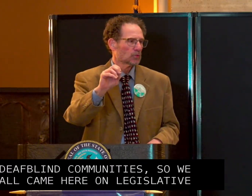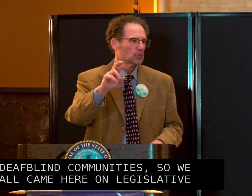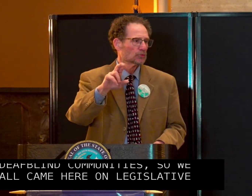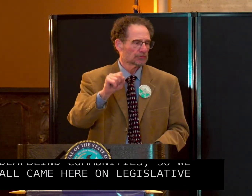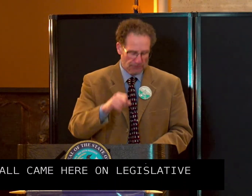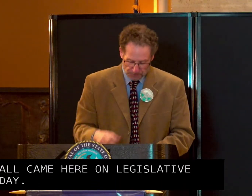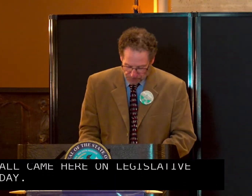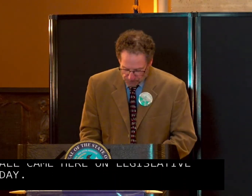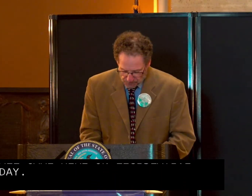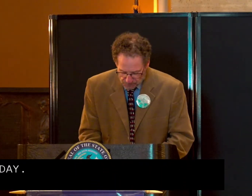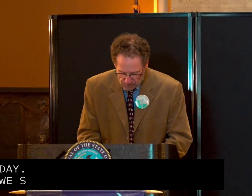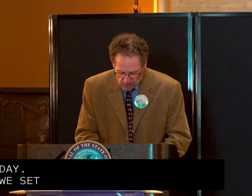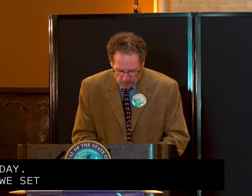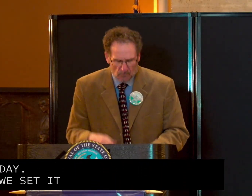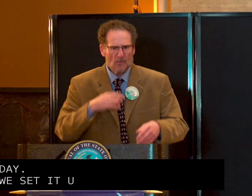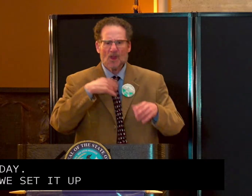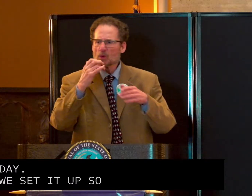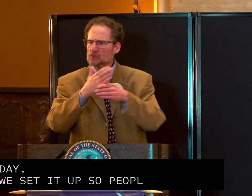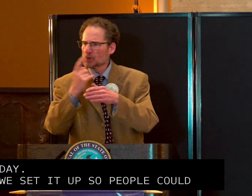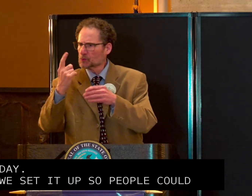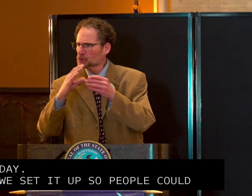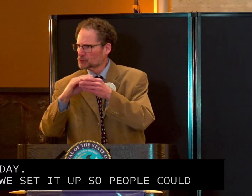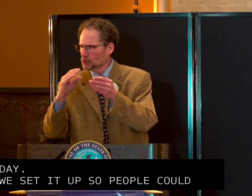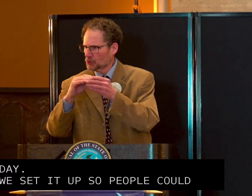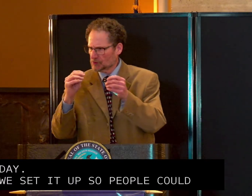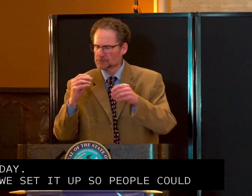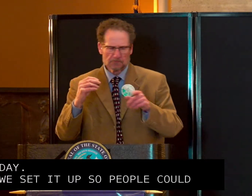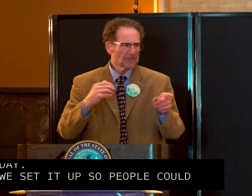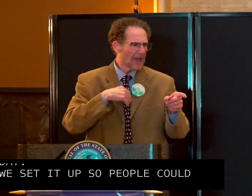that people could meet with their regular legislators